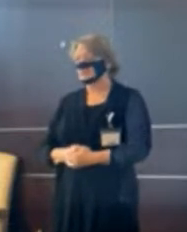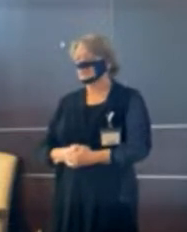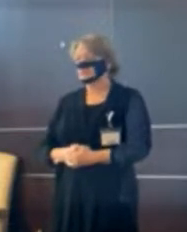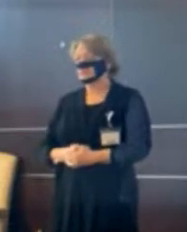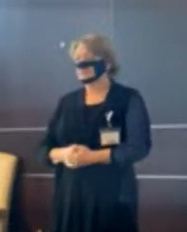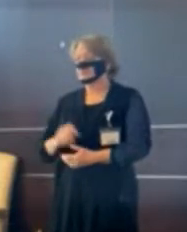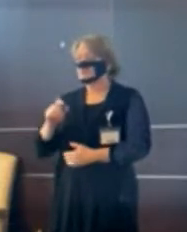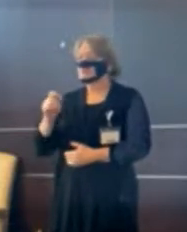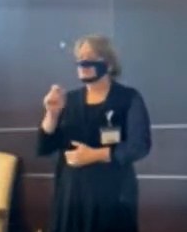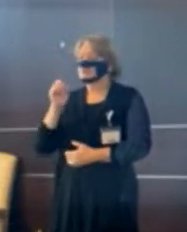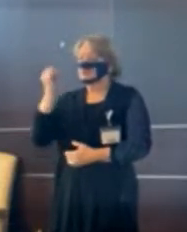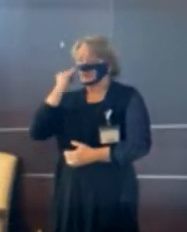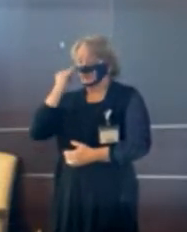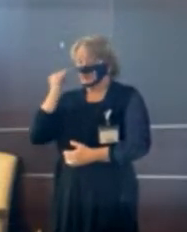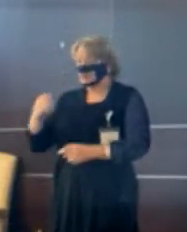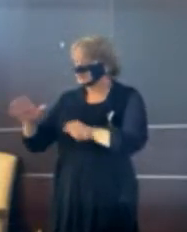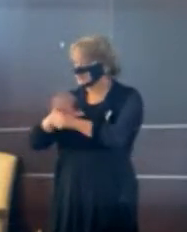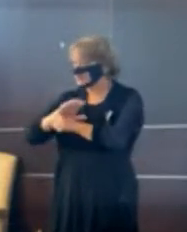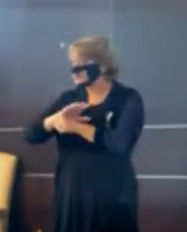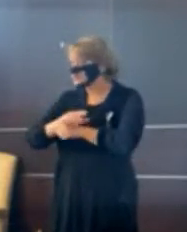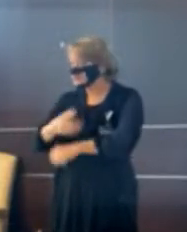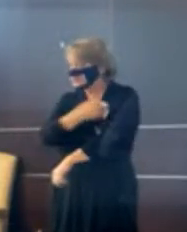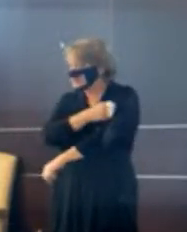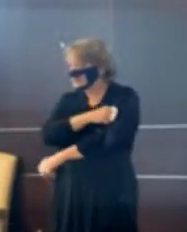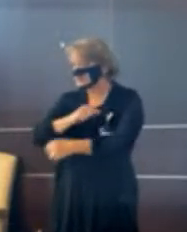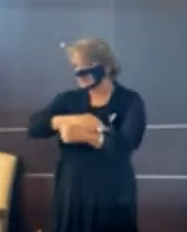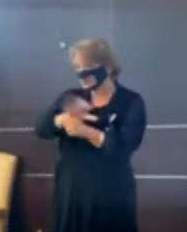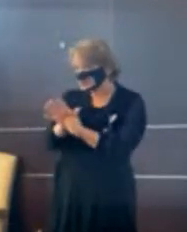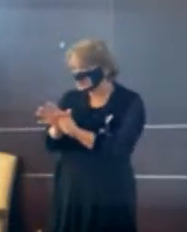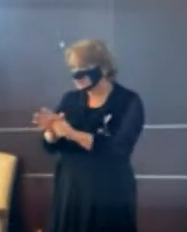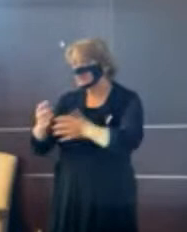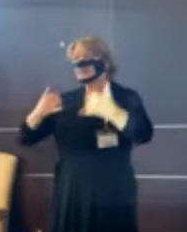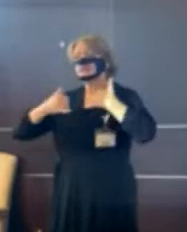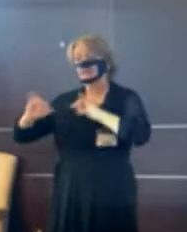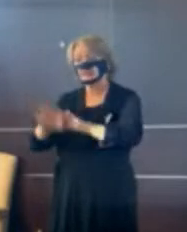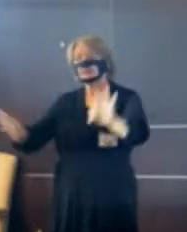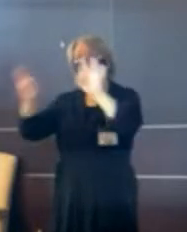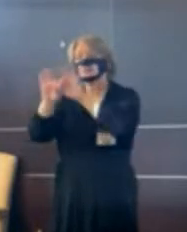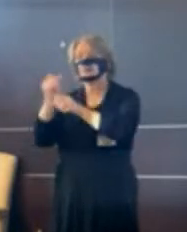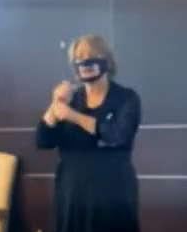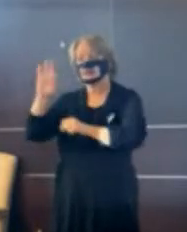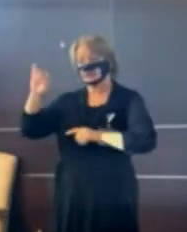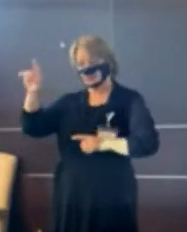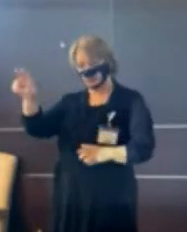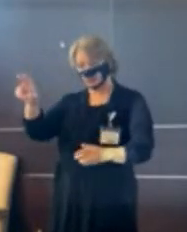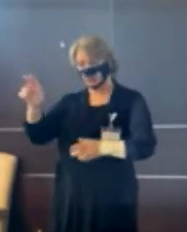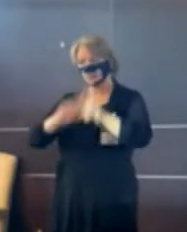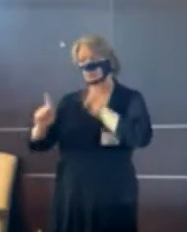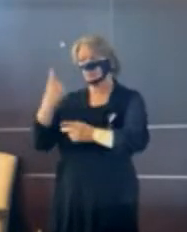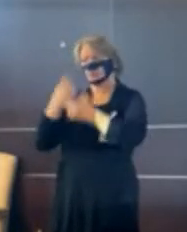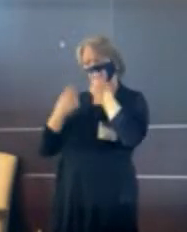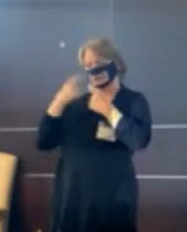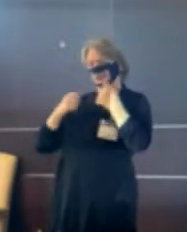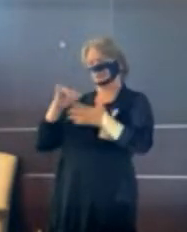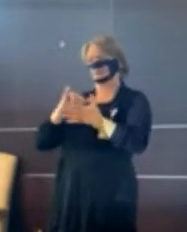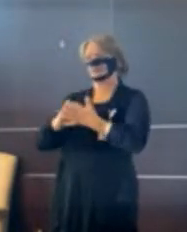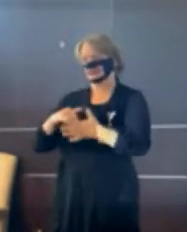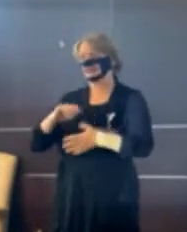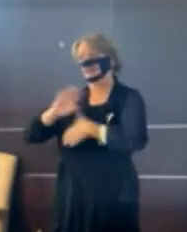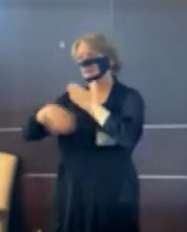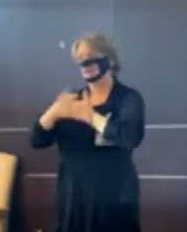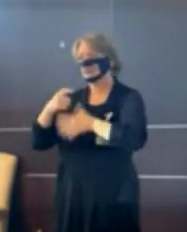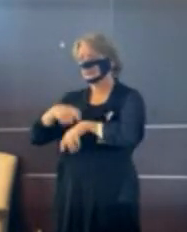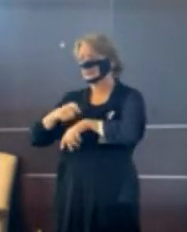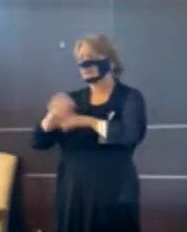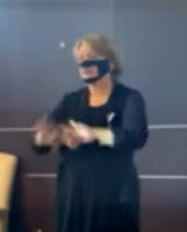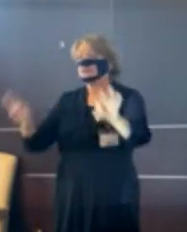If you're fully vaccinated against COVID-19, it's still important to get your flu vaccine. I've had that question a lot. It's important to get both